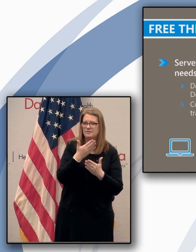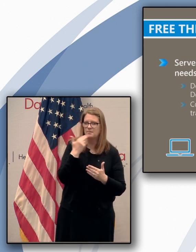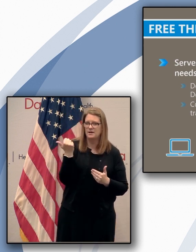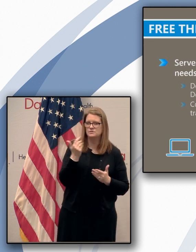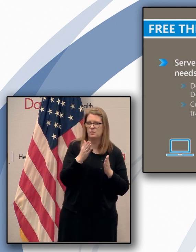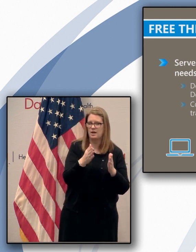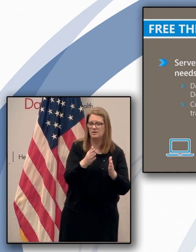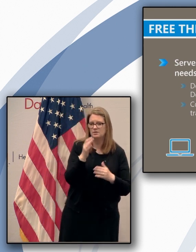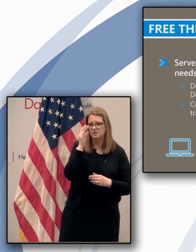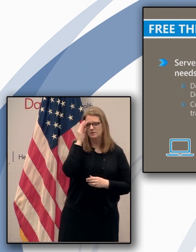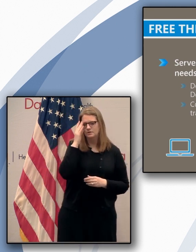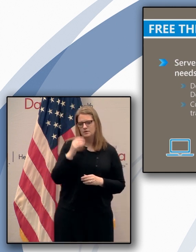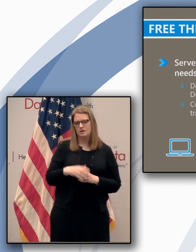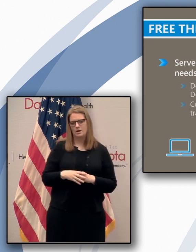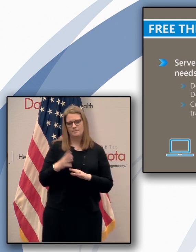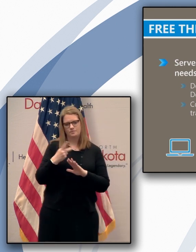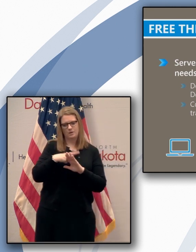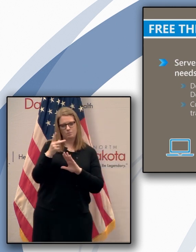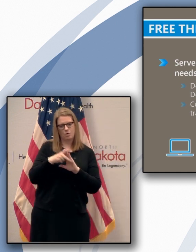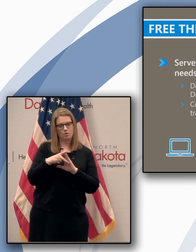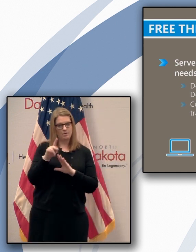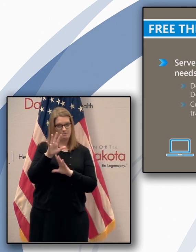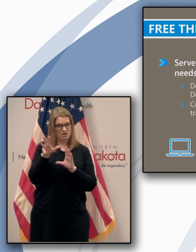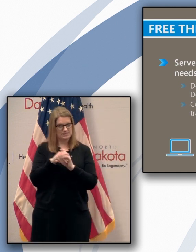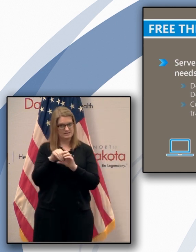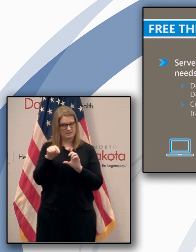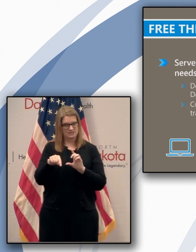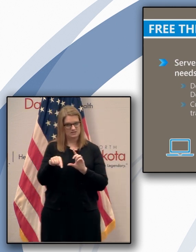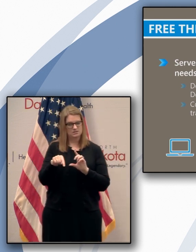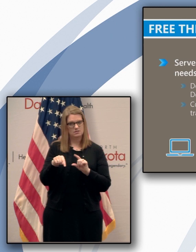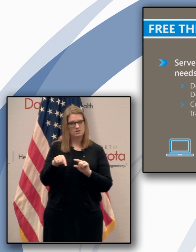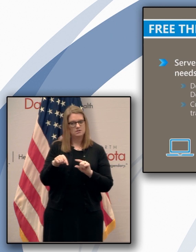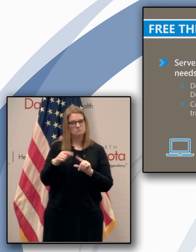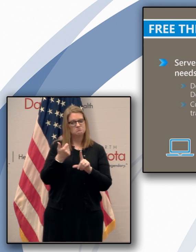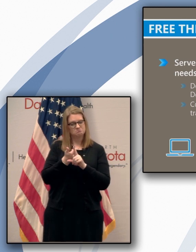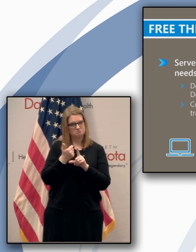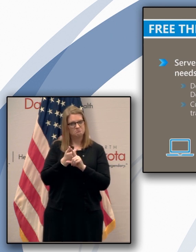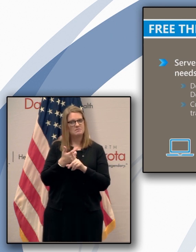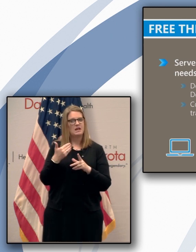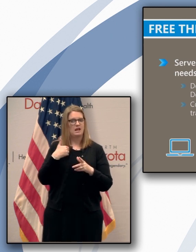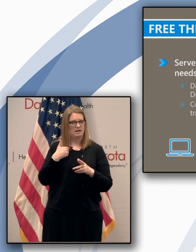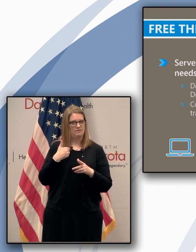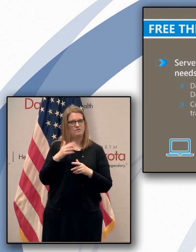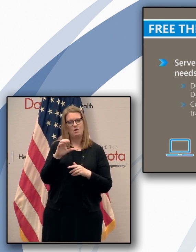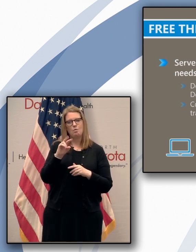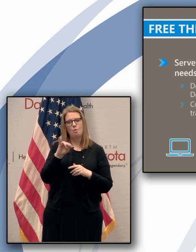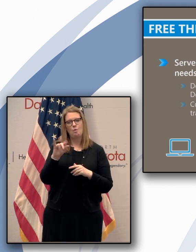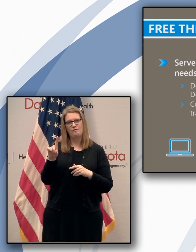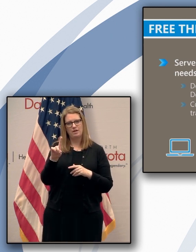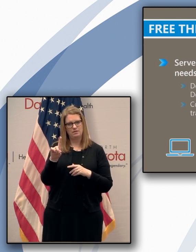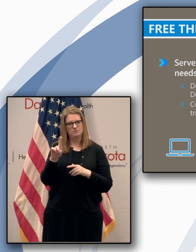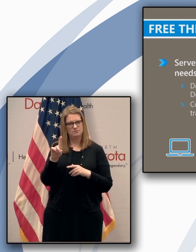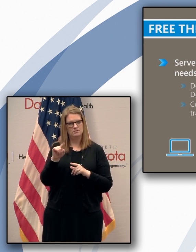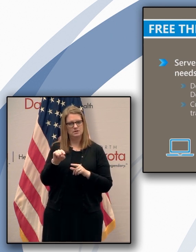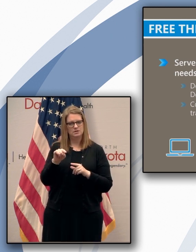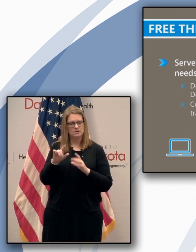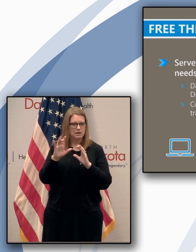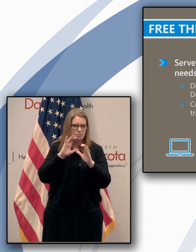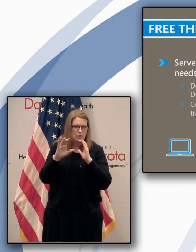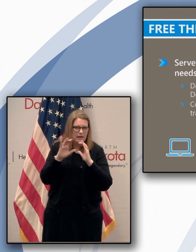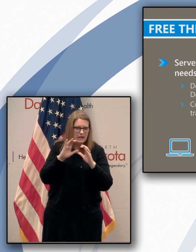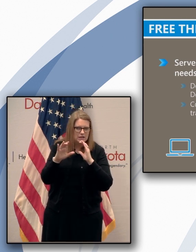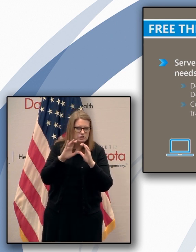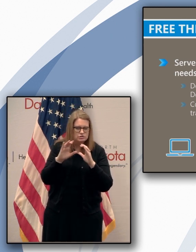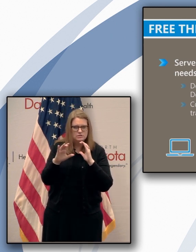around. Program participants during this emergency are continue to receive COVID-related communications